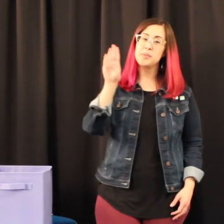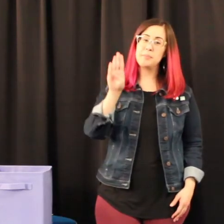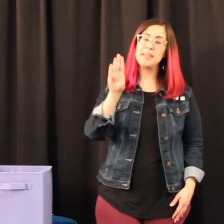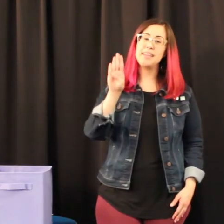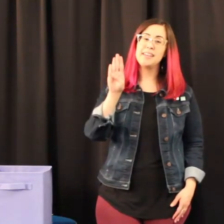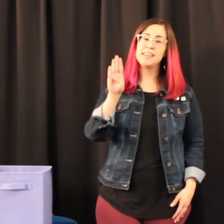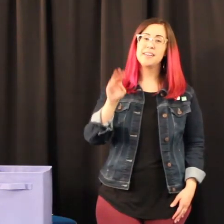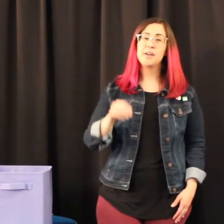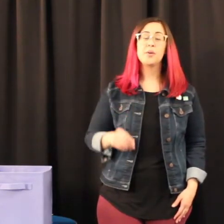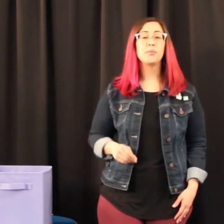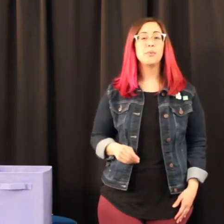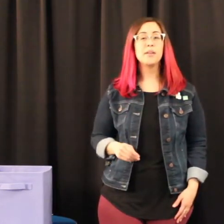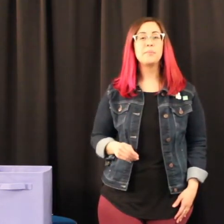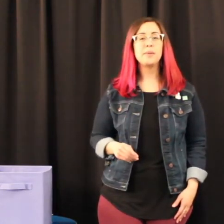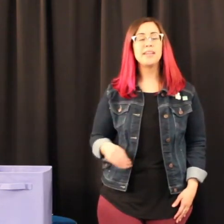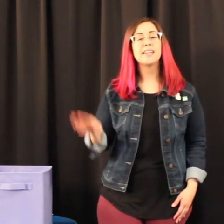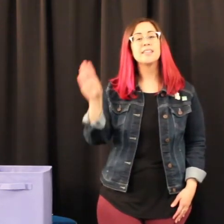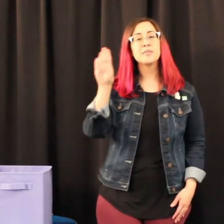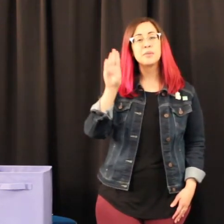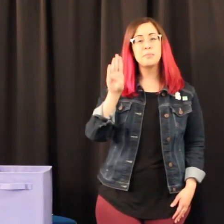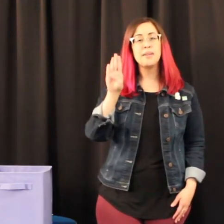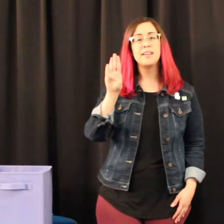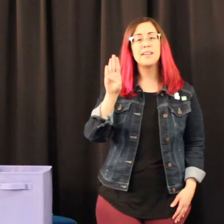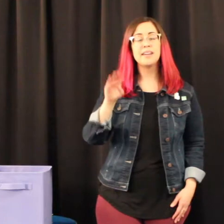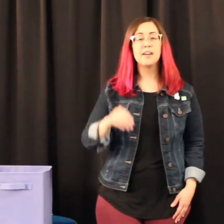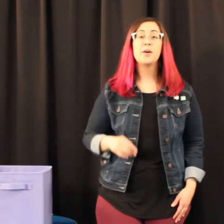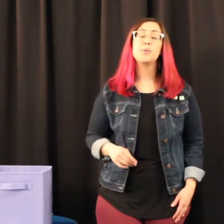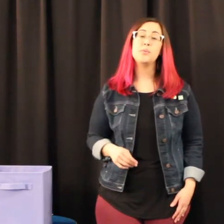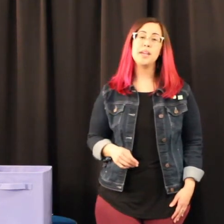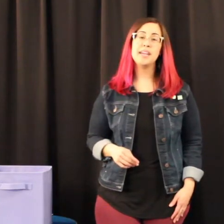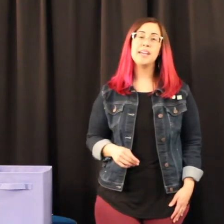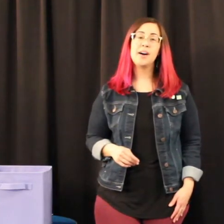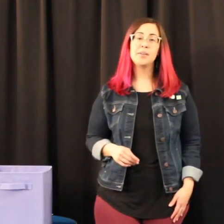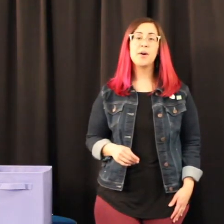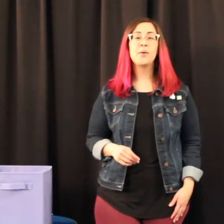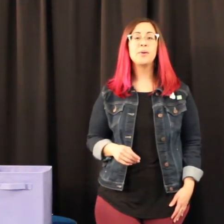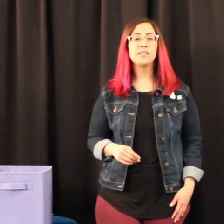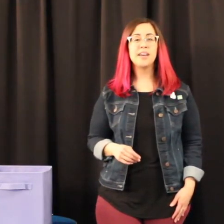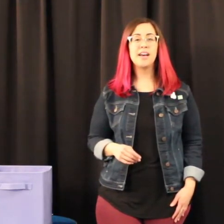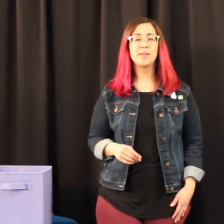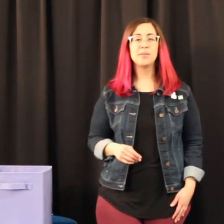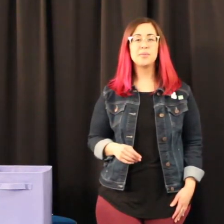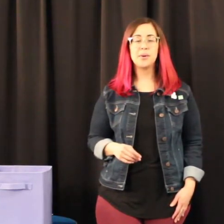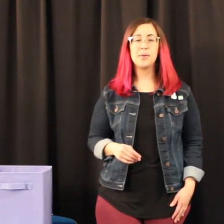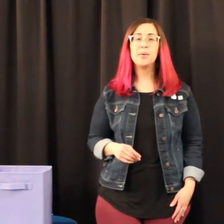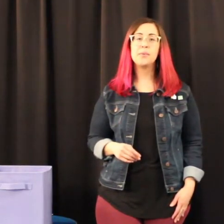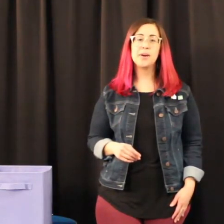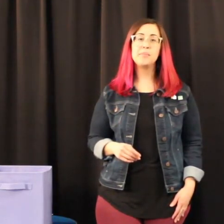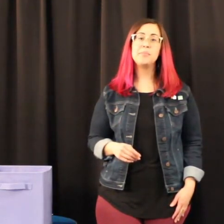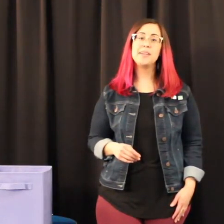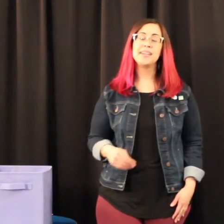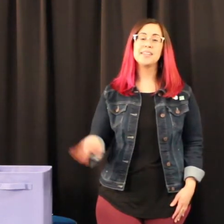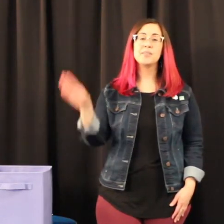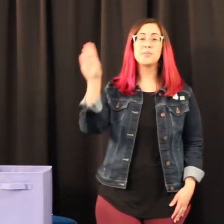B? What begins with B? We all know, we'll tell you so. What begins with